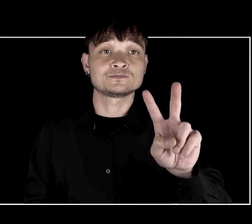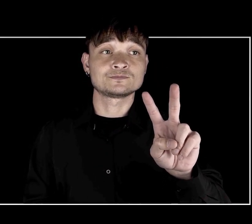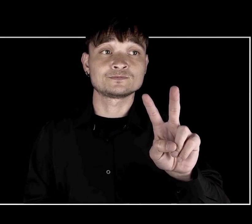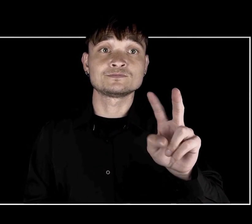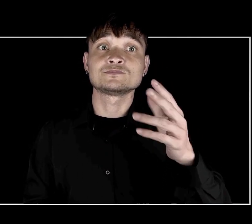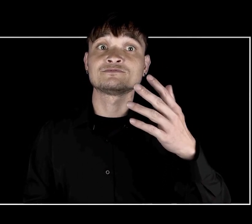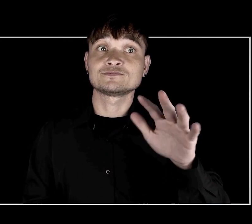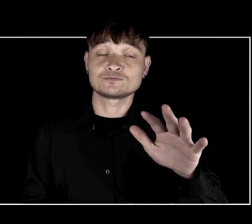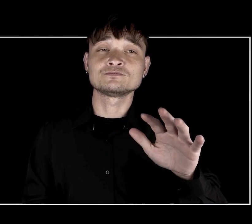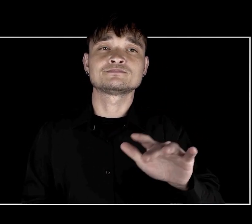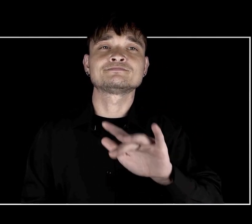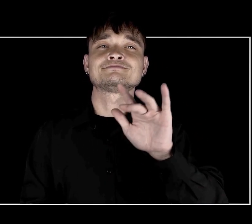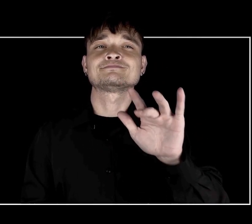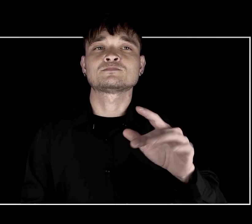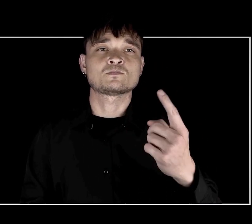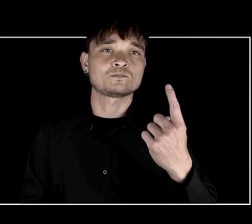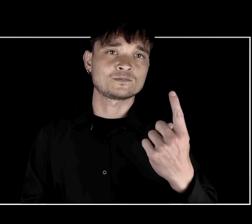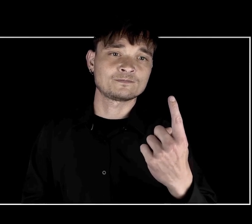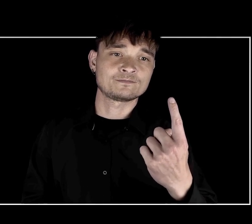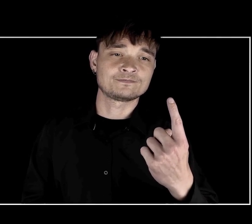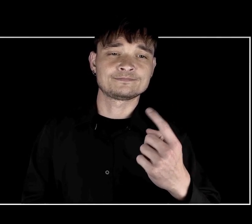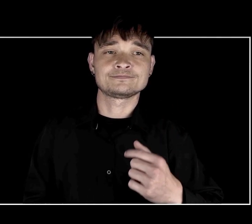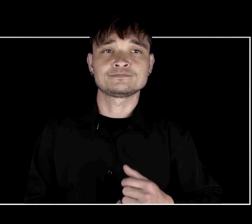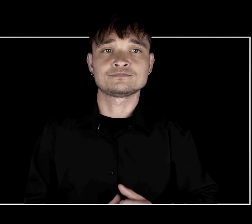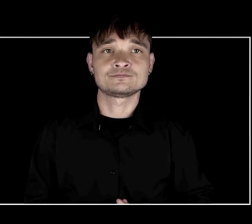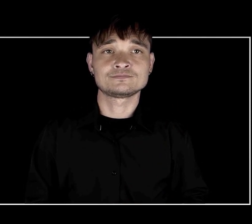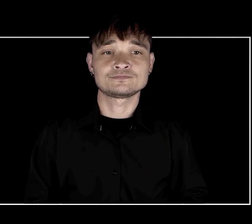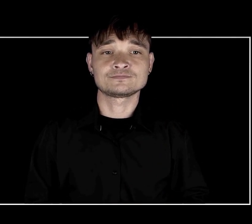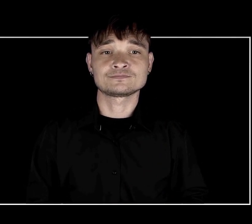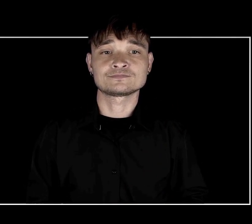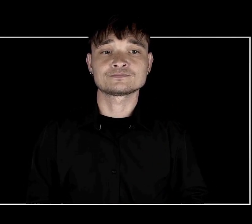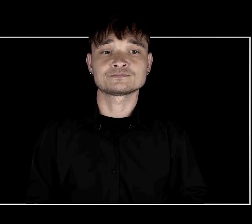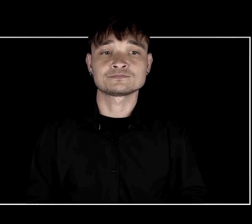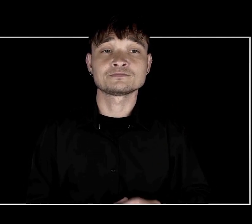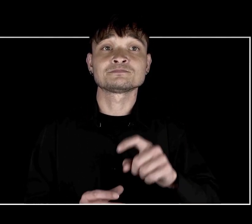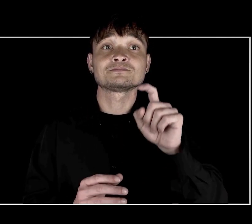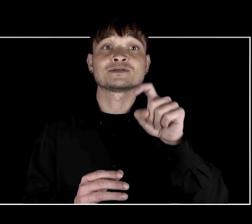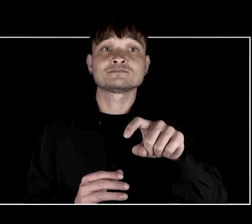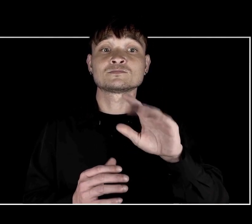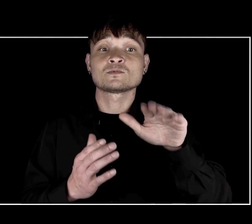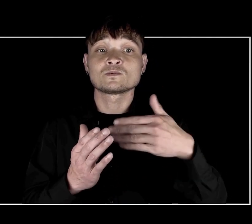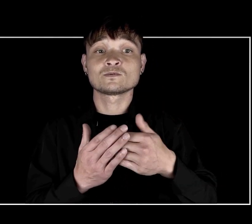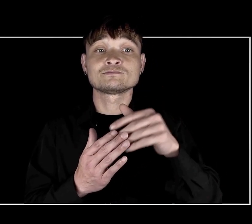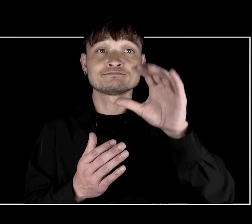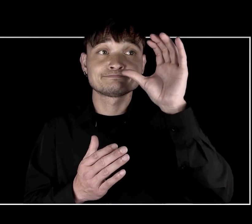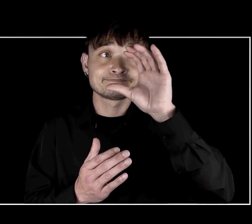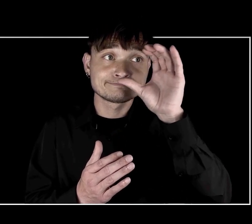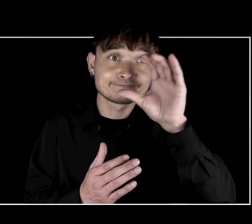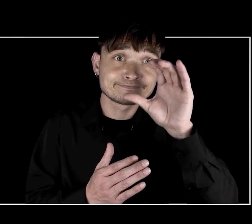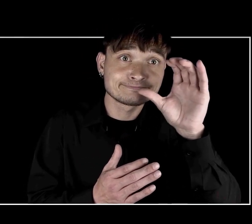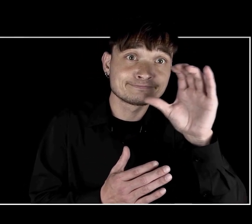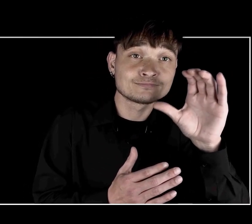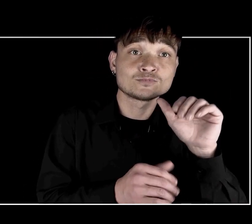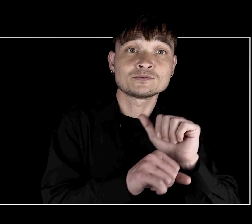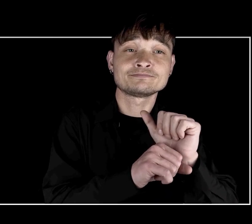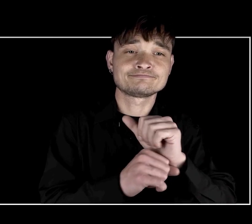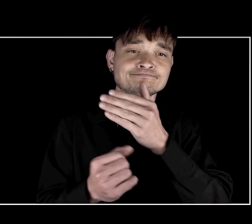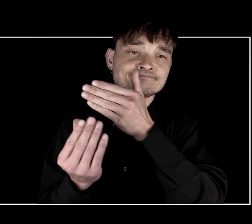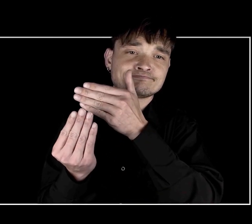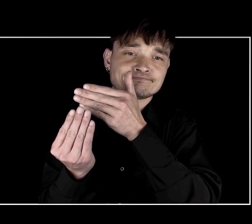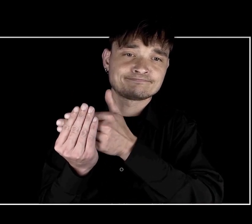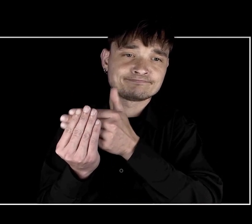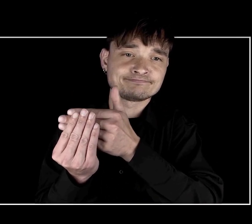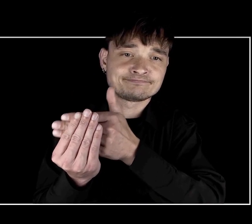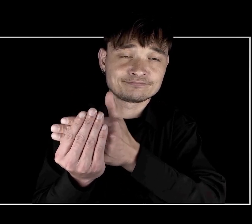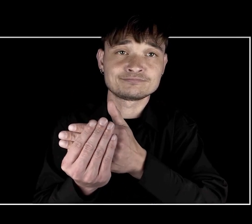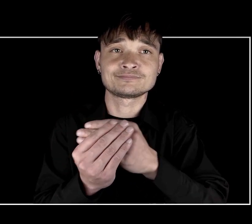877-214-3332 and press 1. You must keep accurate records of all job search activities and provide